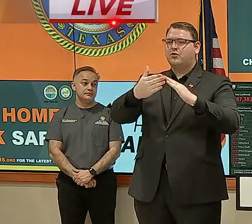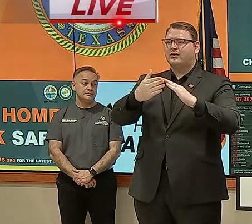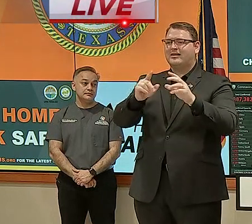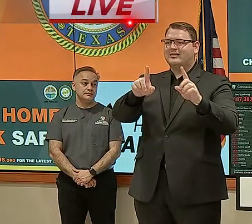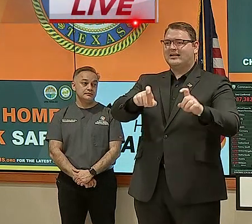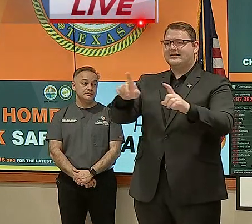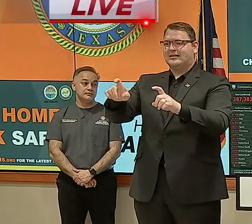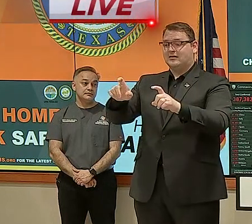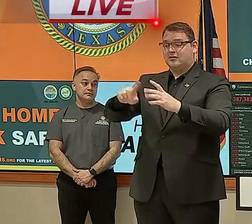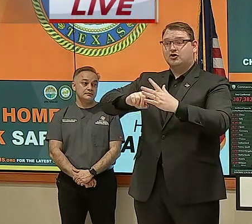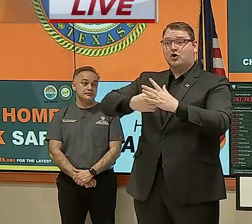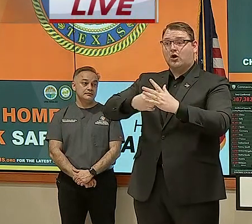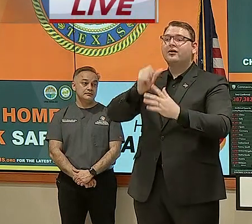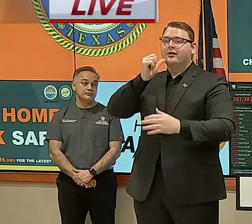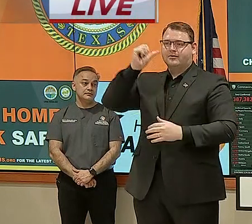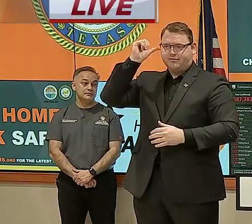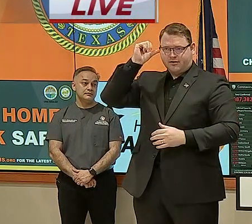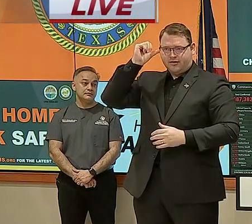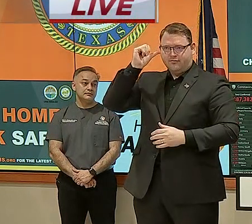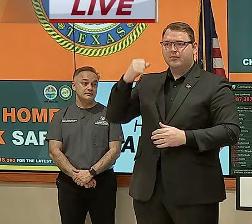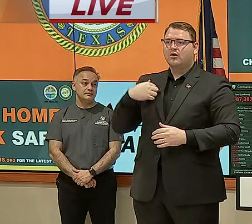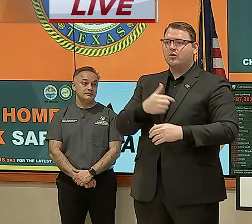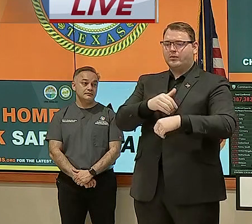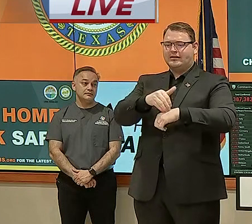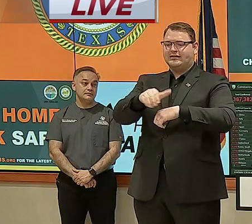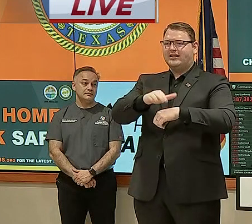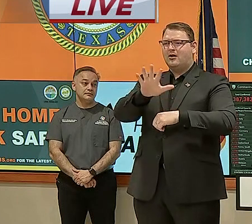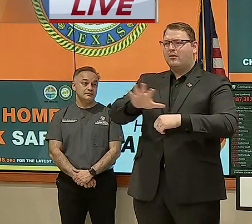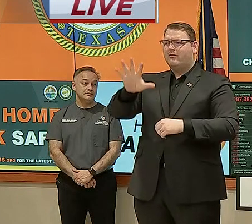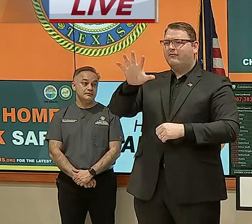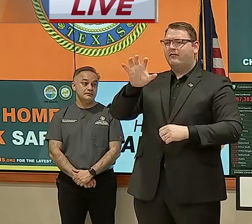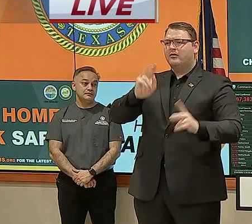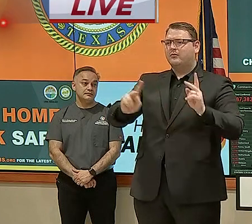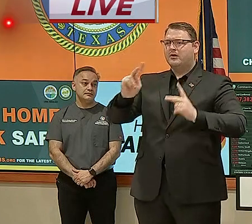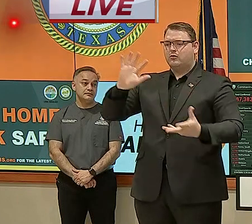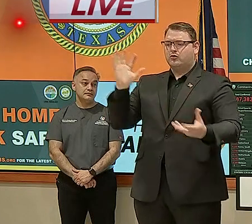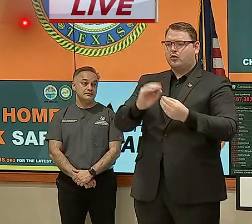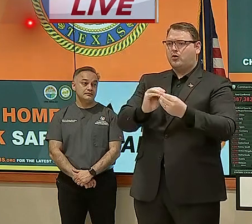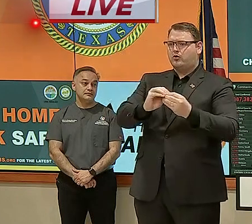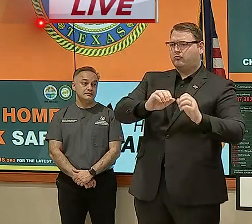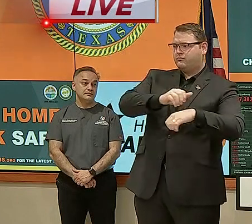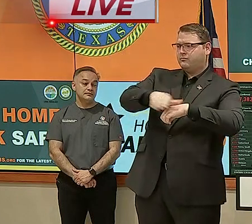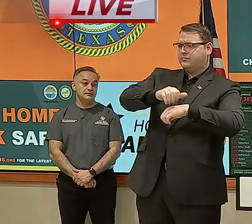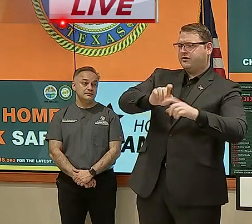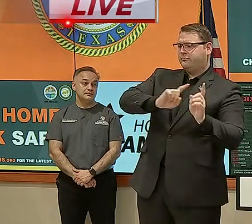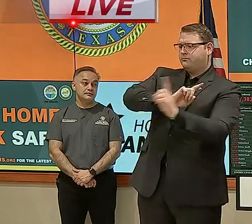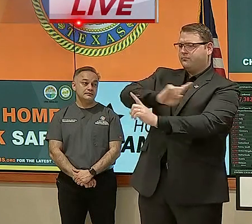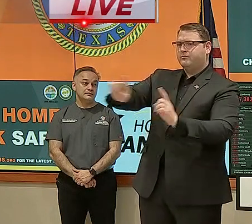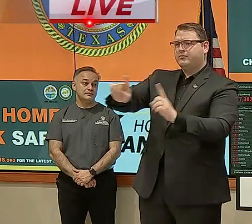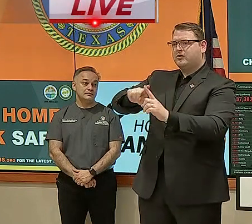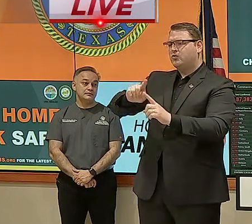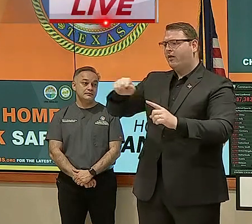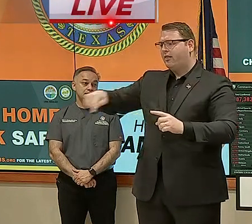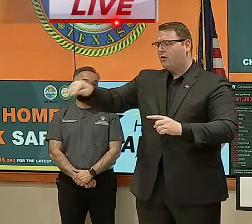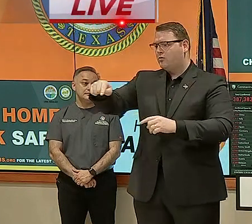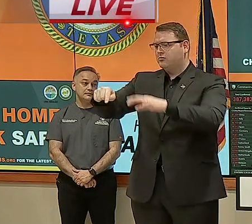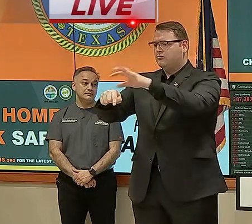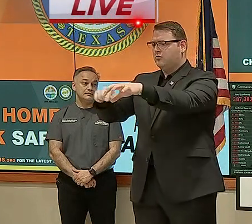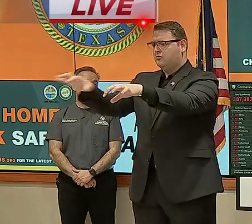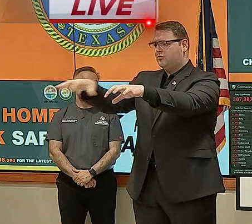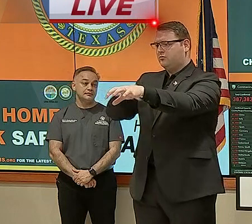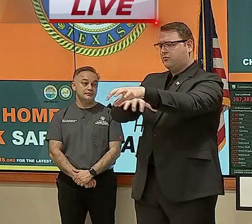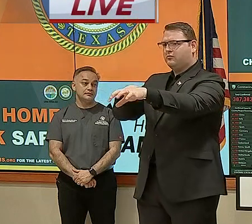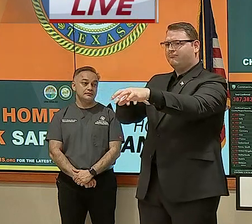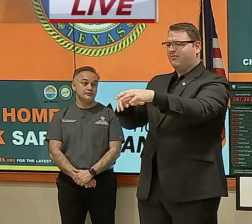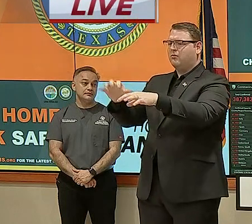referred about 500 people total to the sites. That is 100% of our testing capacity for the